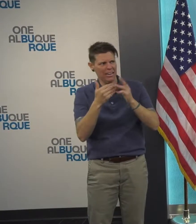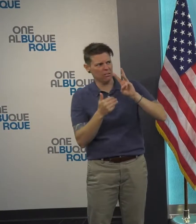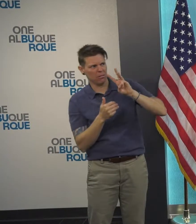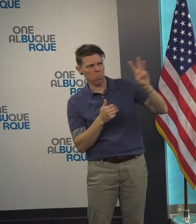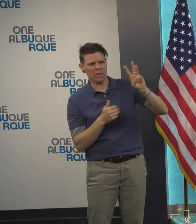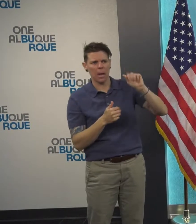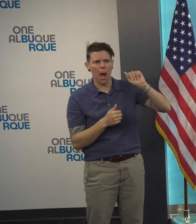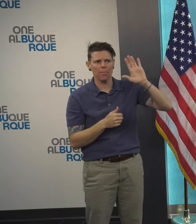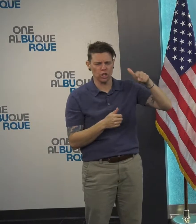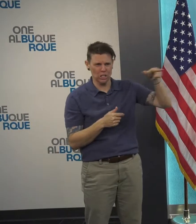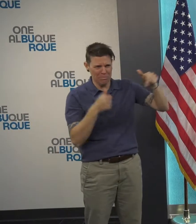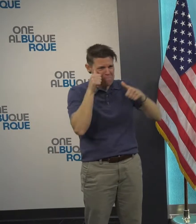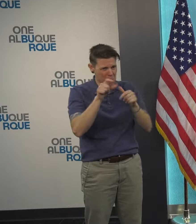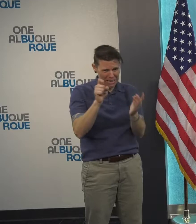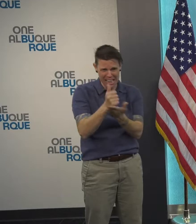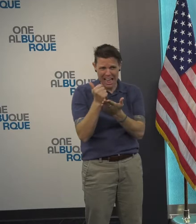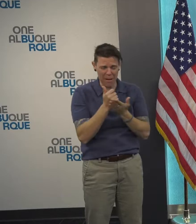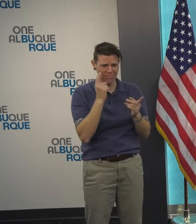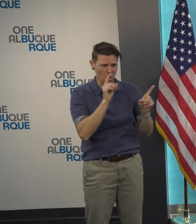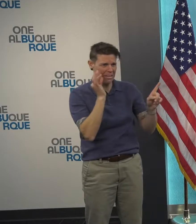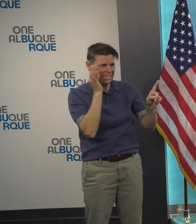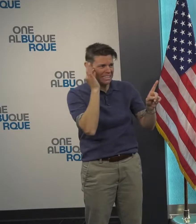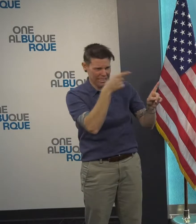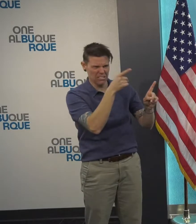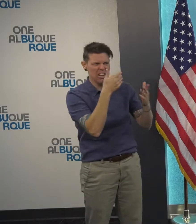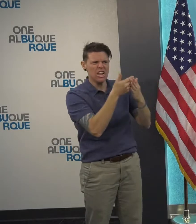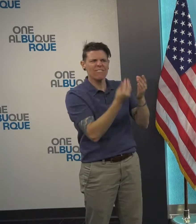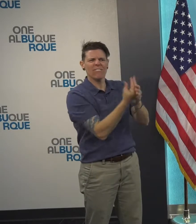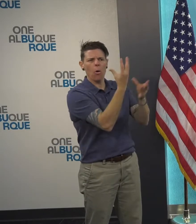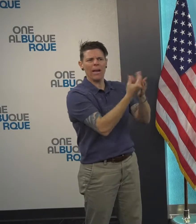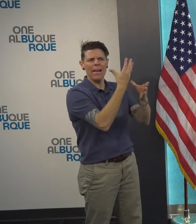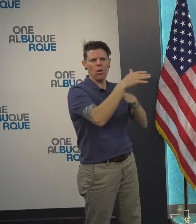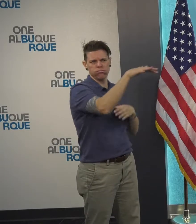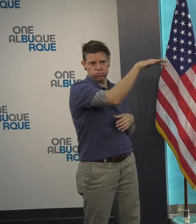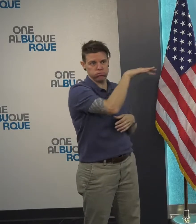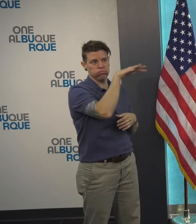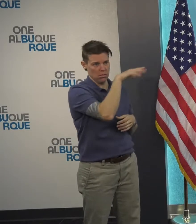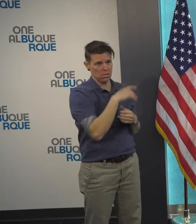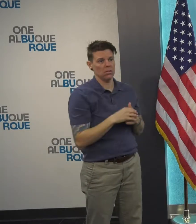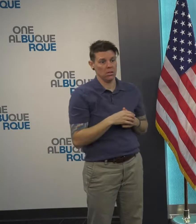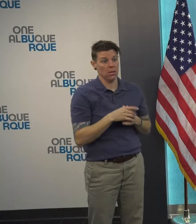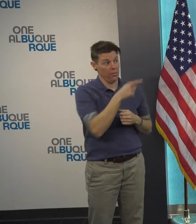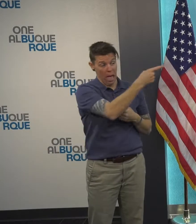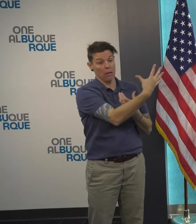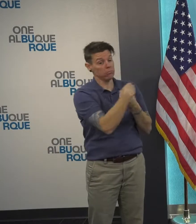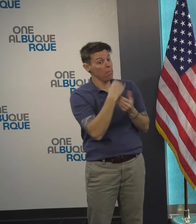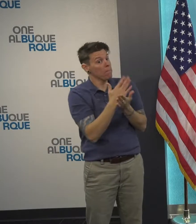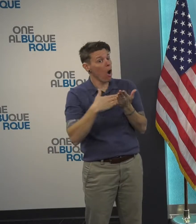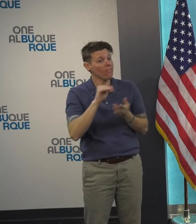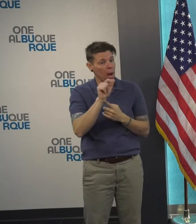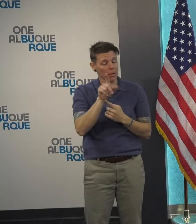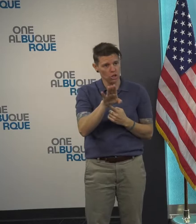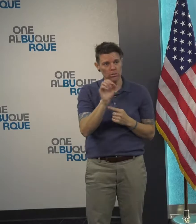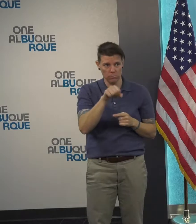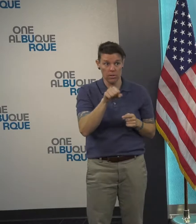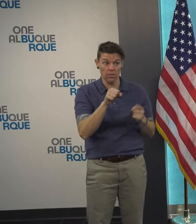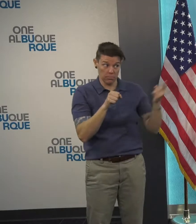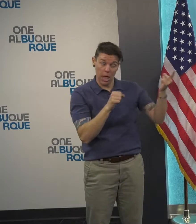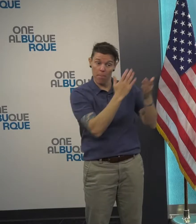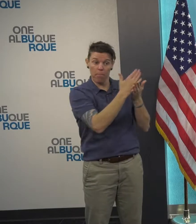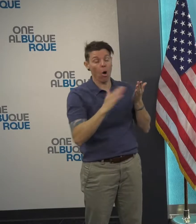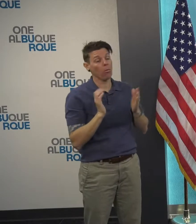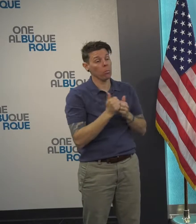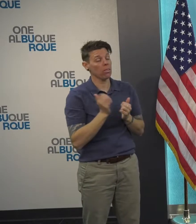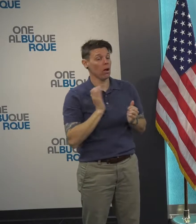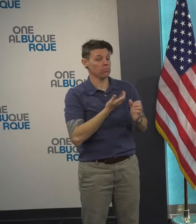we very much view them as part of the central New Mexico community and the One Albuquerque community. And we've been able to really step up. Our Department